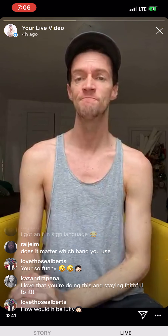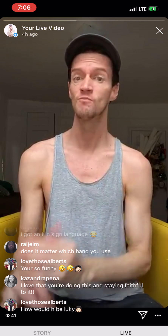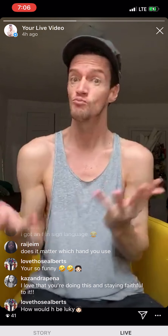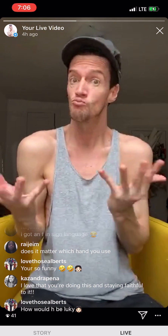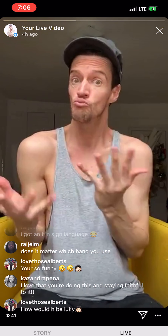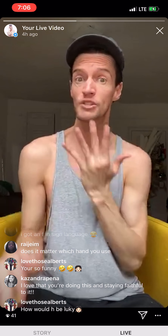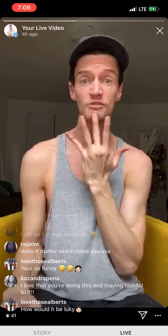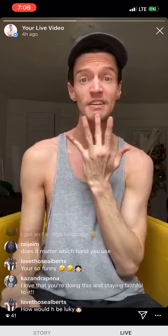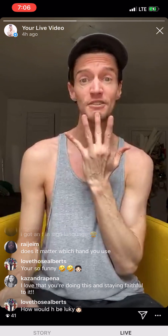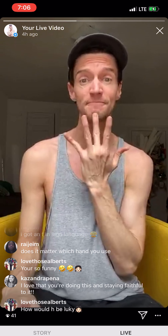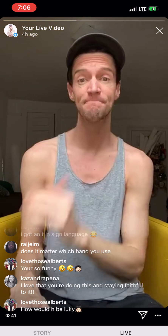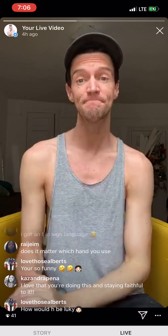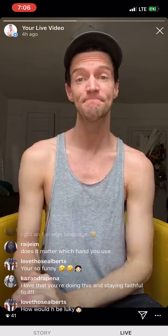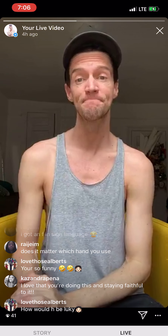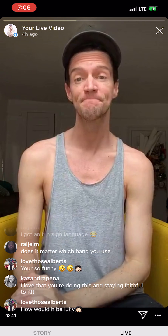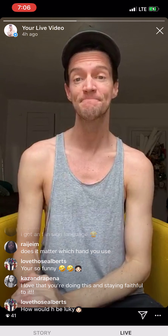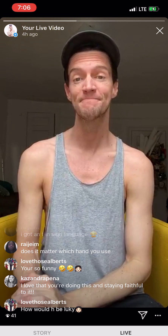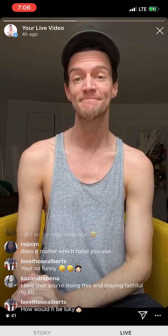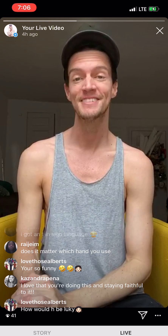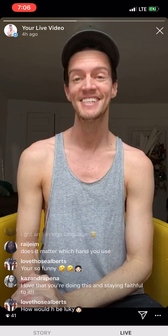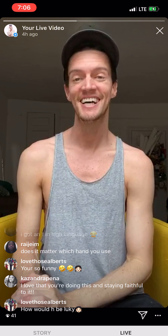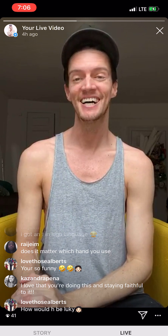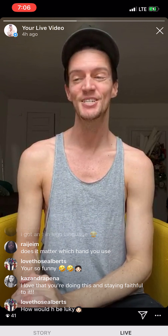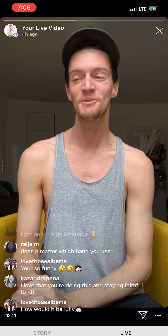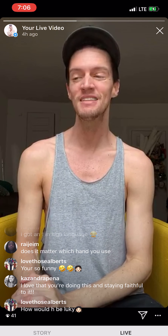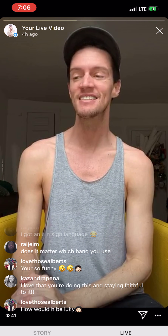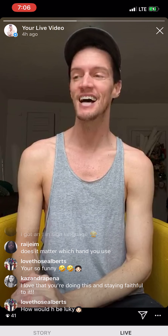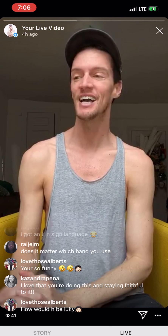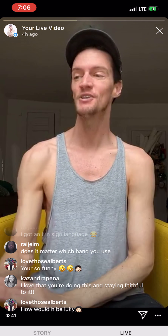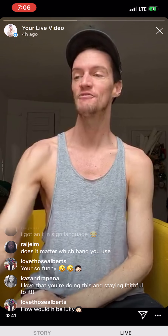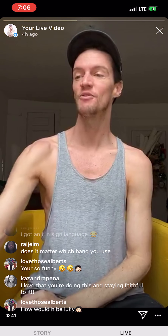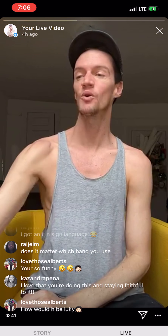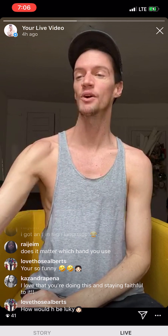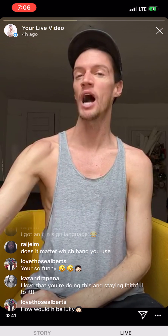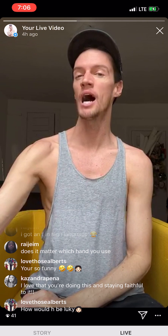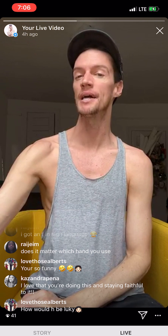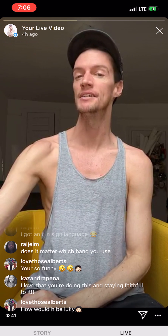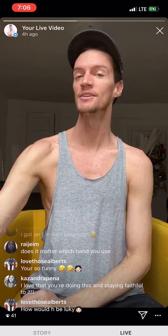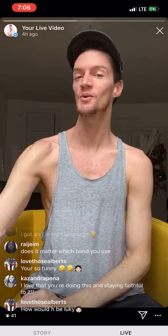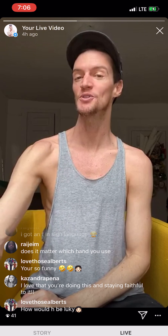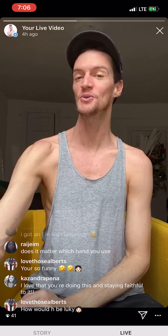What's your favorite? Uh show me the sign for odd or strange.